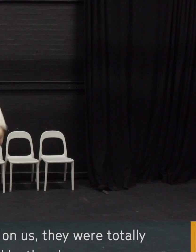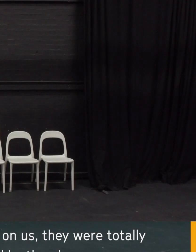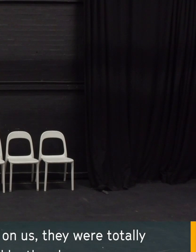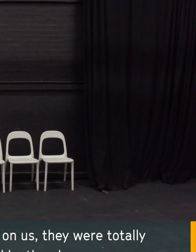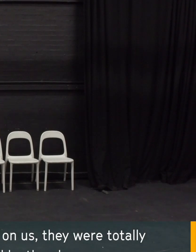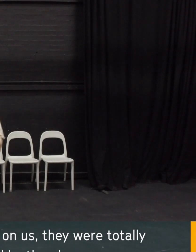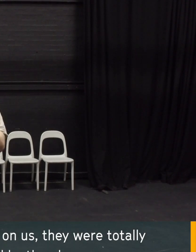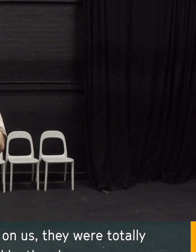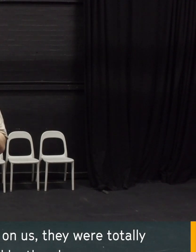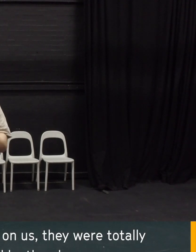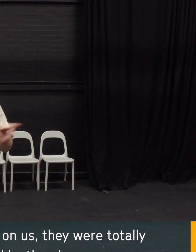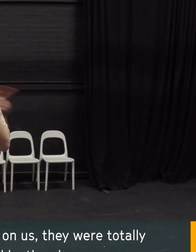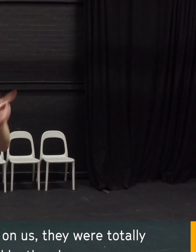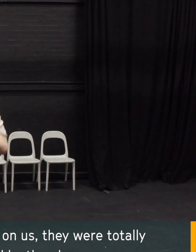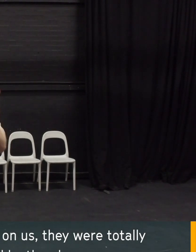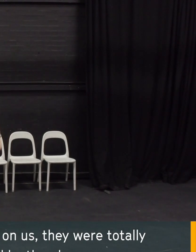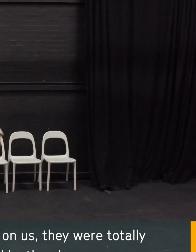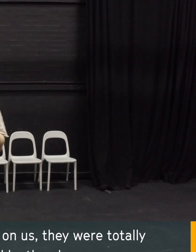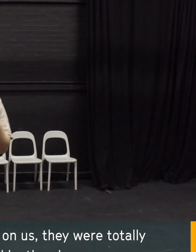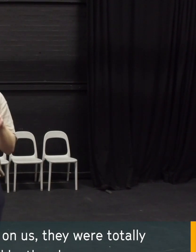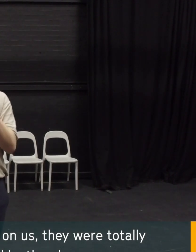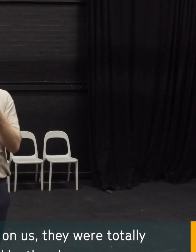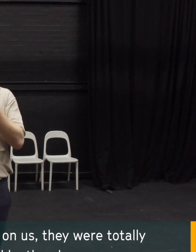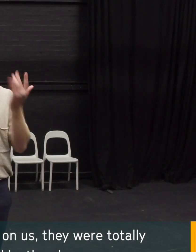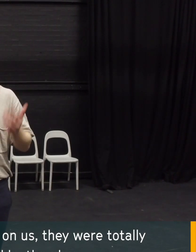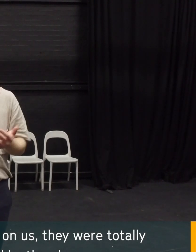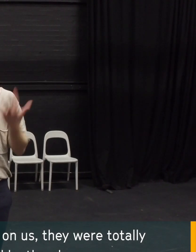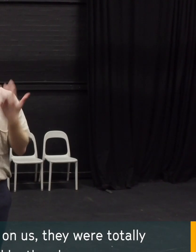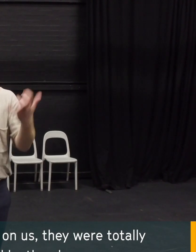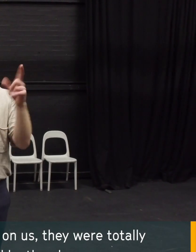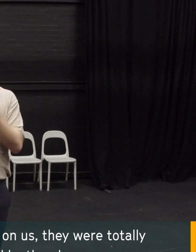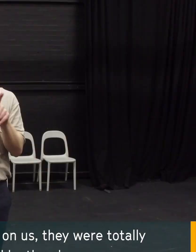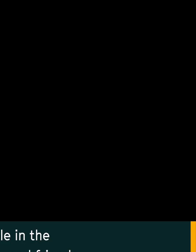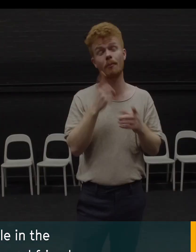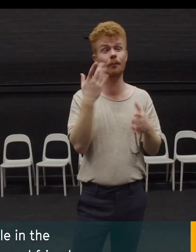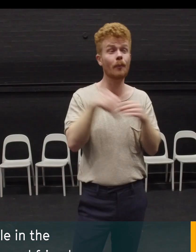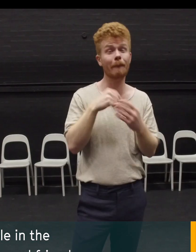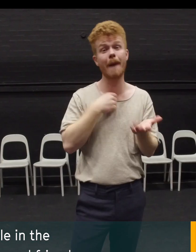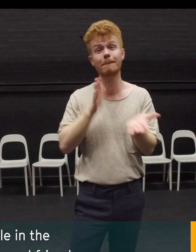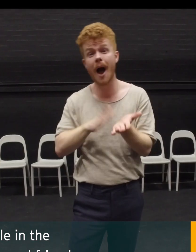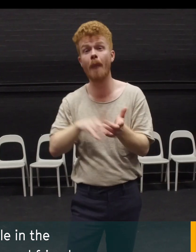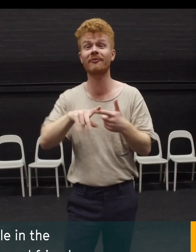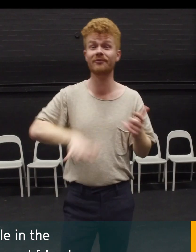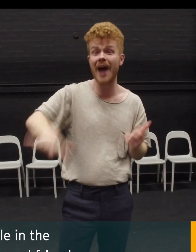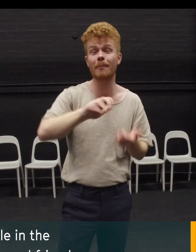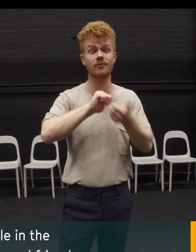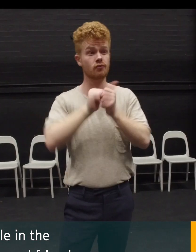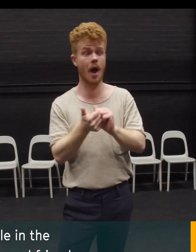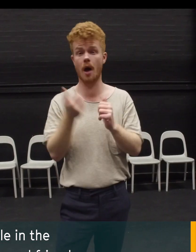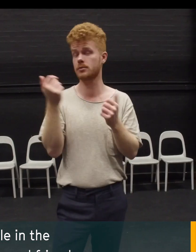Audience really had a focus with us. They were totally drawn and mesmerised by the play. And we also had deaf people in the audience as well. You